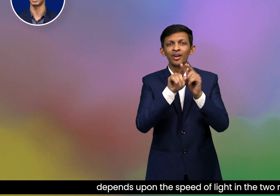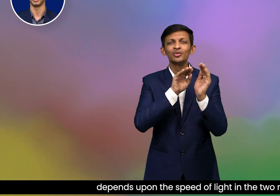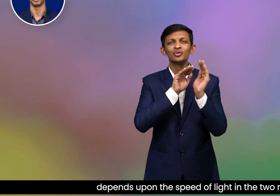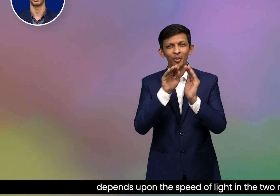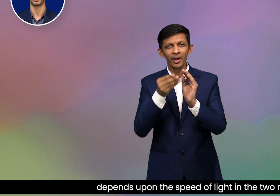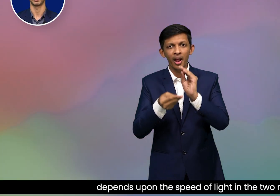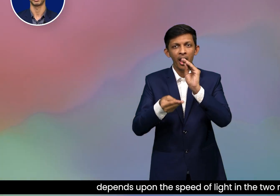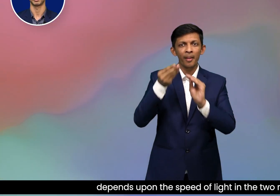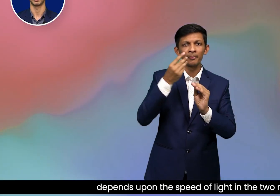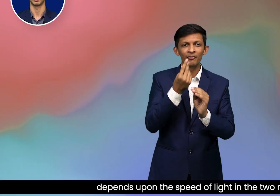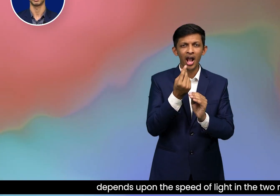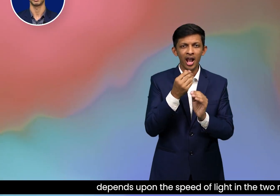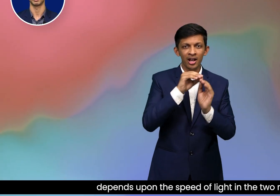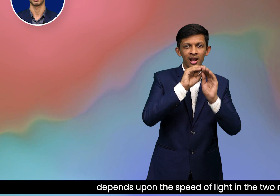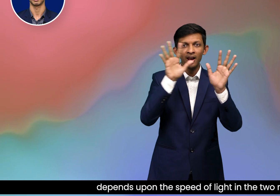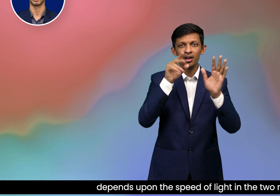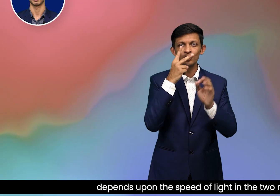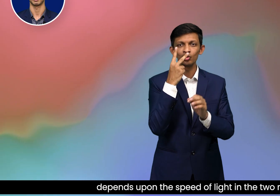two media.